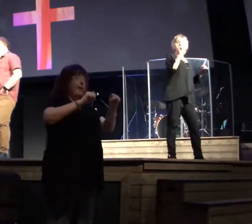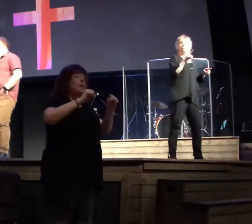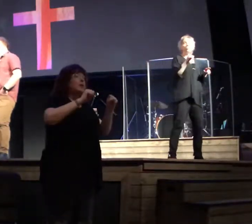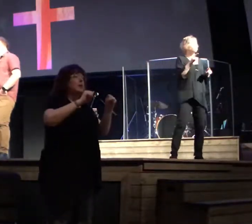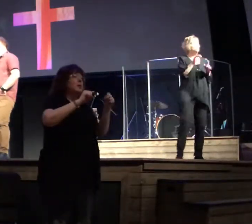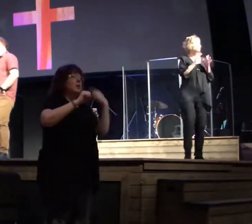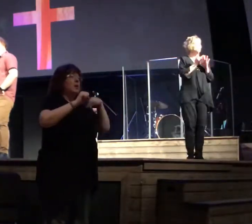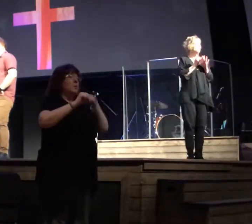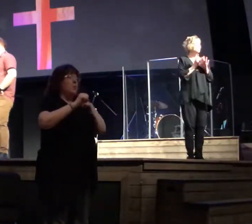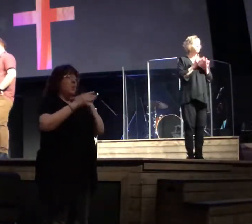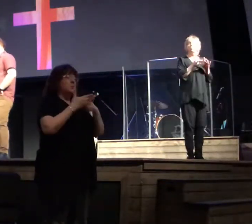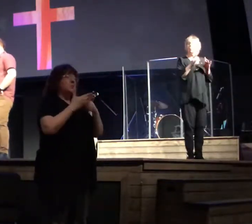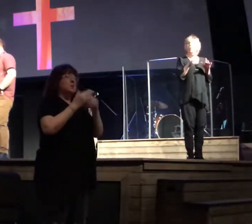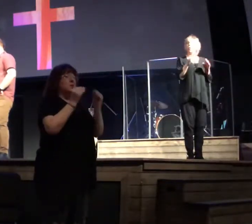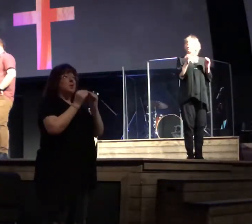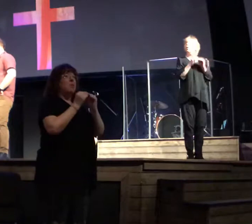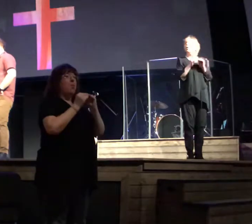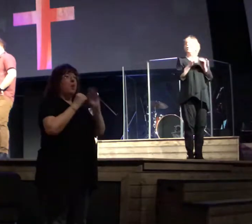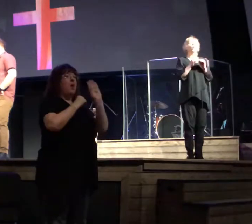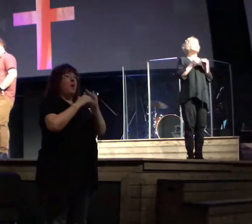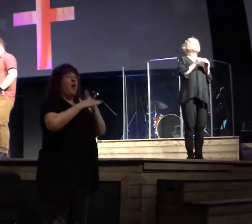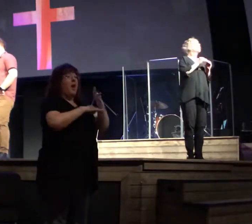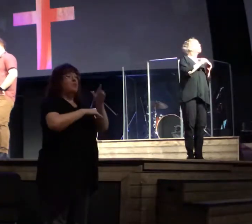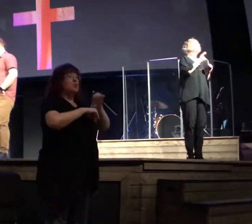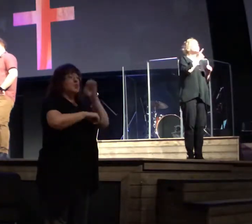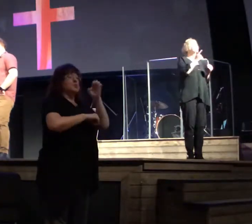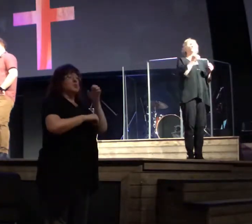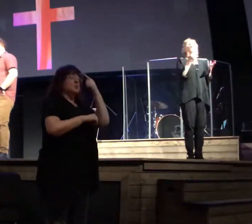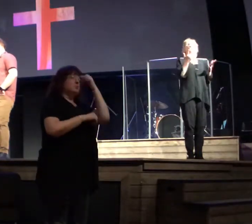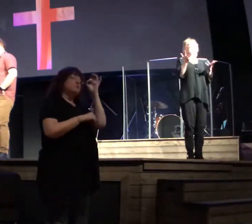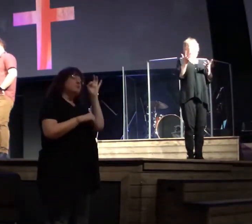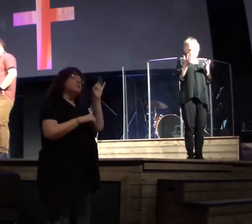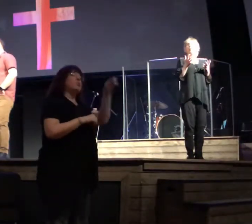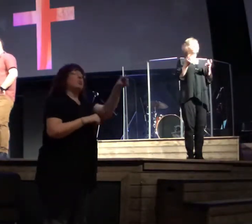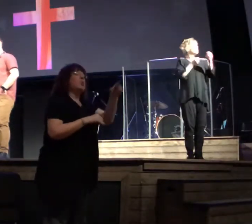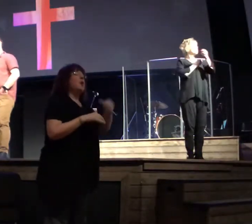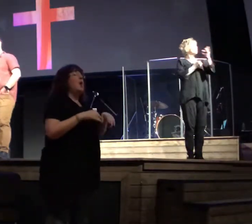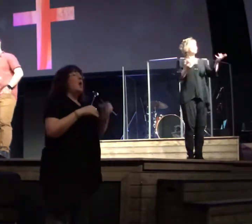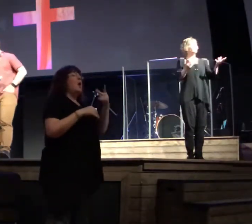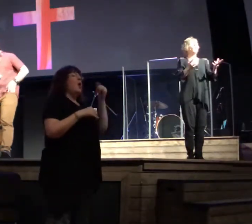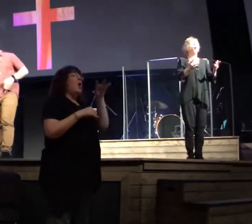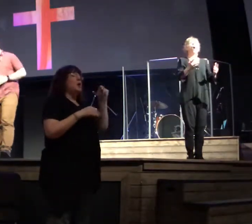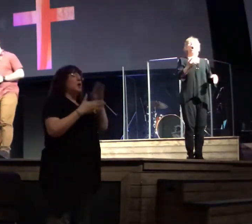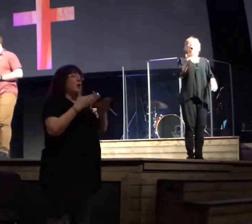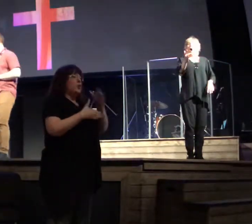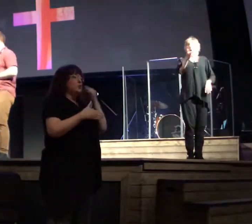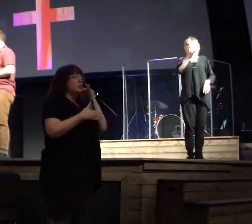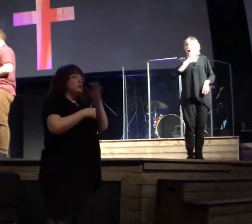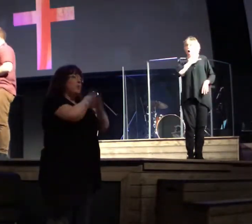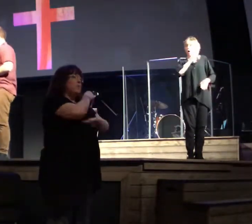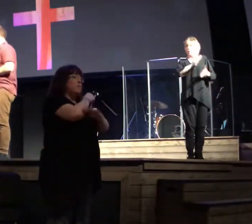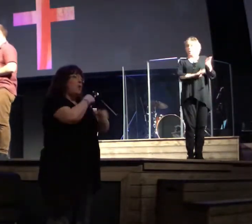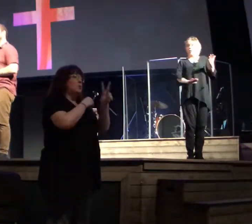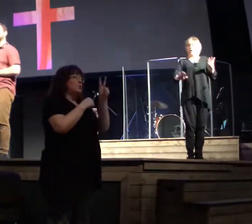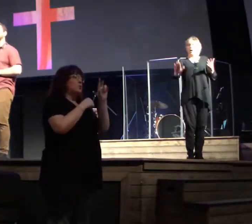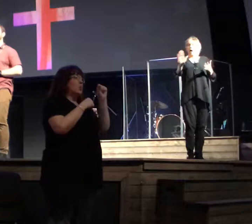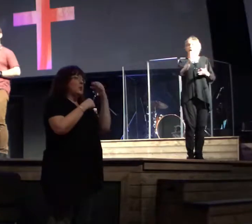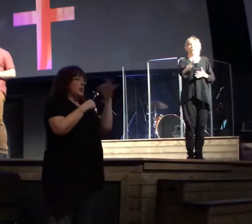but we'll be rolling more of this out after Easter. Just wanted to plant a seed for you today. Heart College, coming fall of